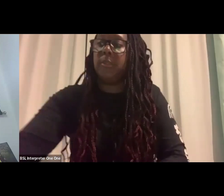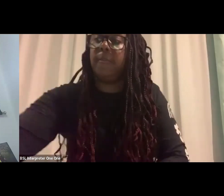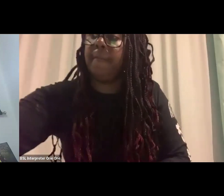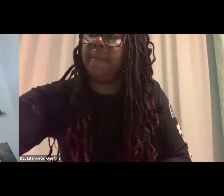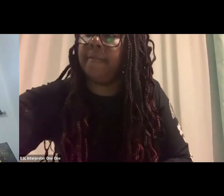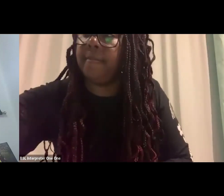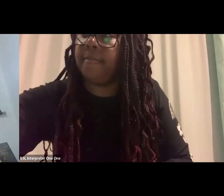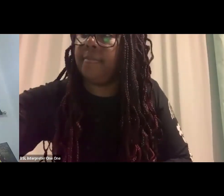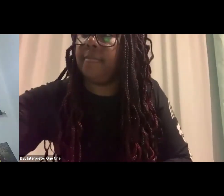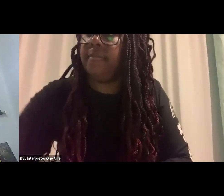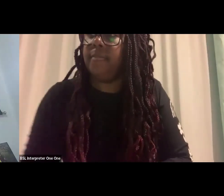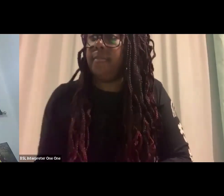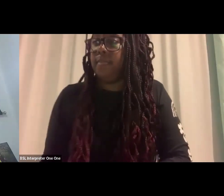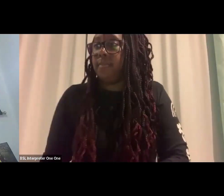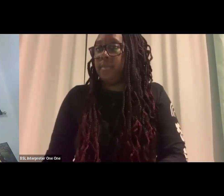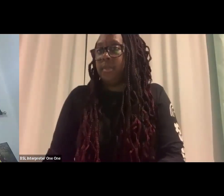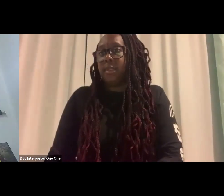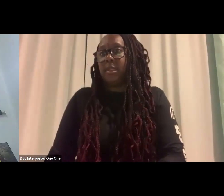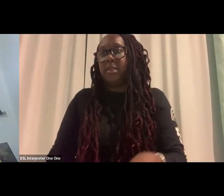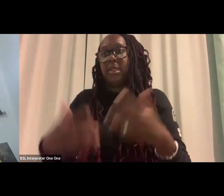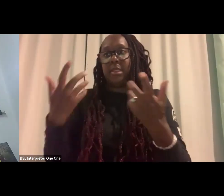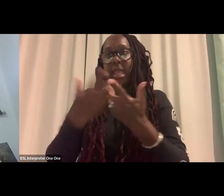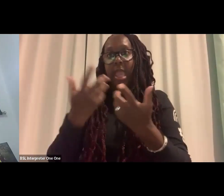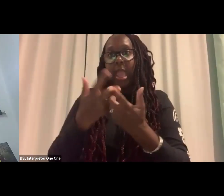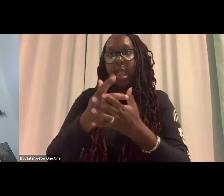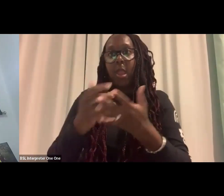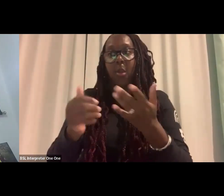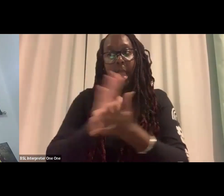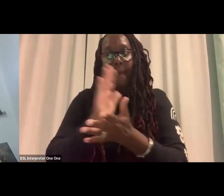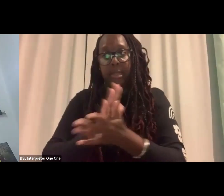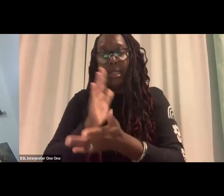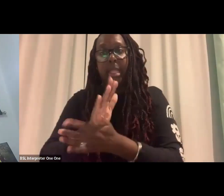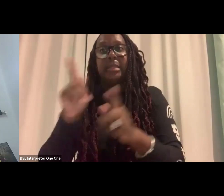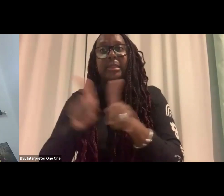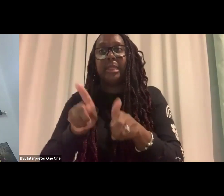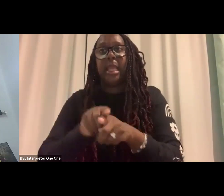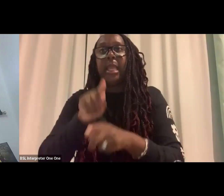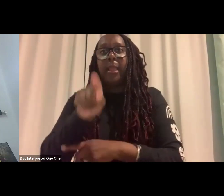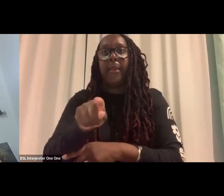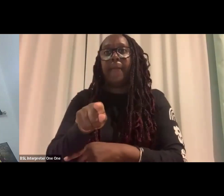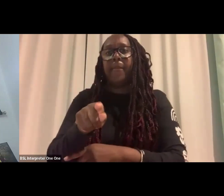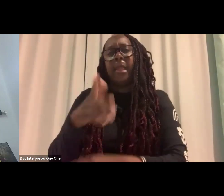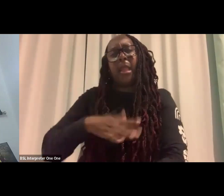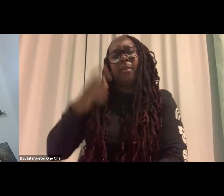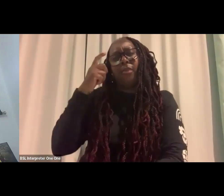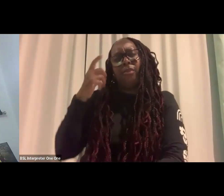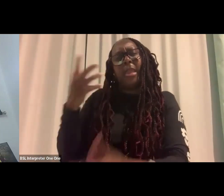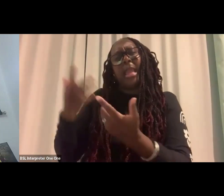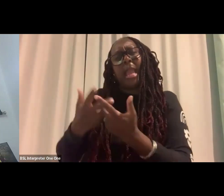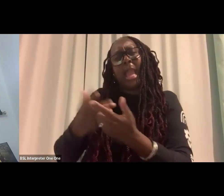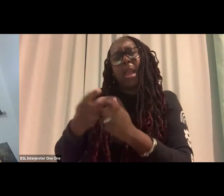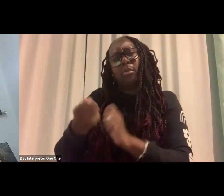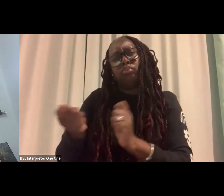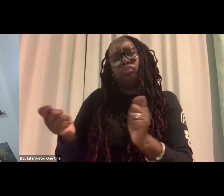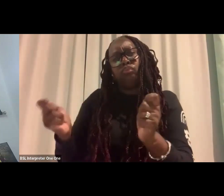this is how Bhutan actually pursues the gross national happiness. And then we really need to think about how we redefine